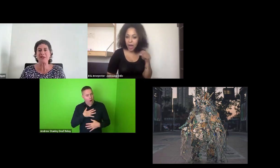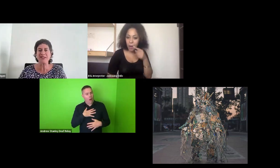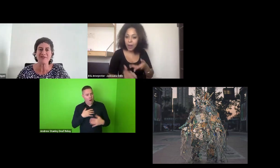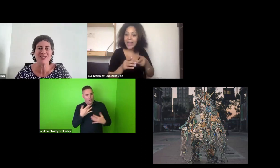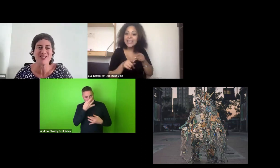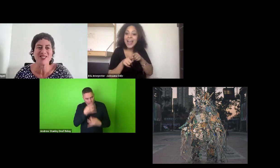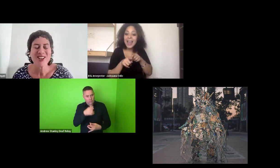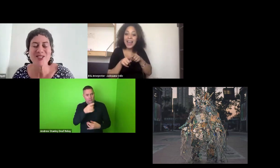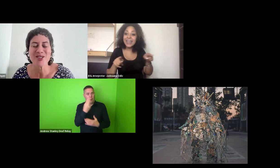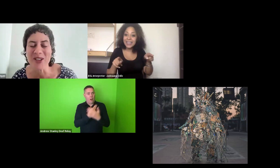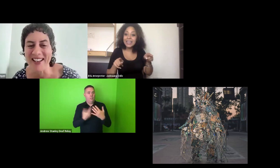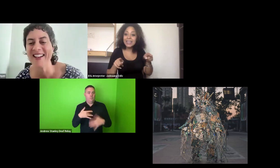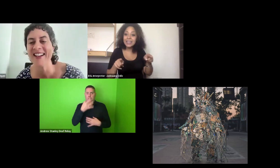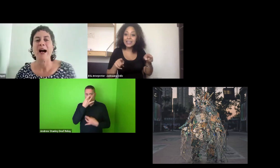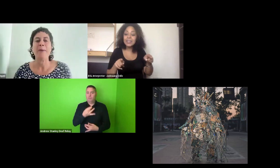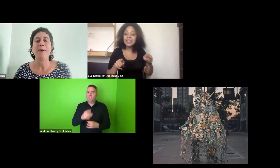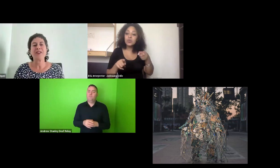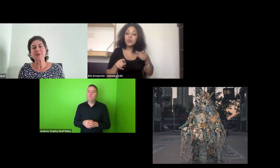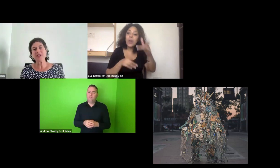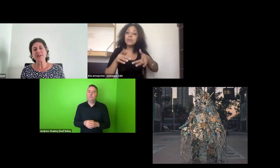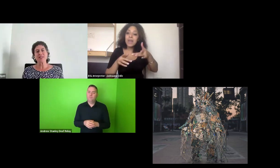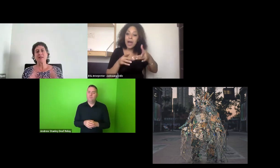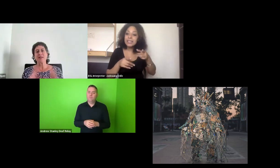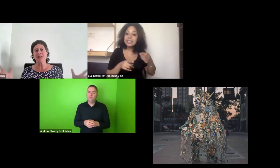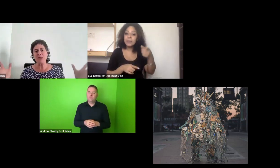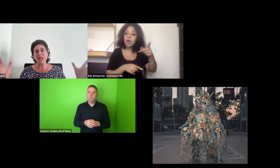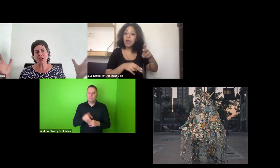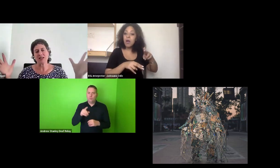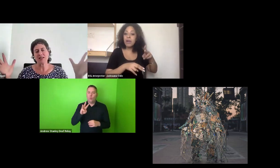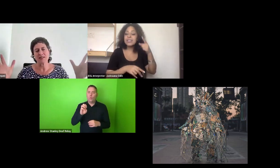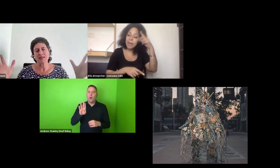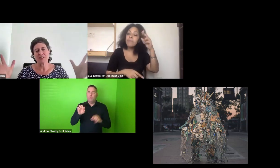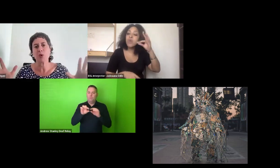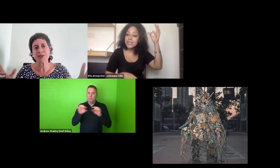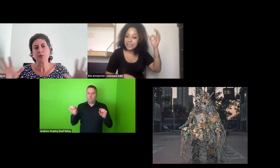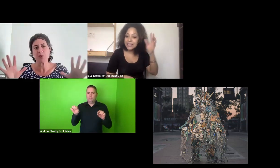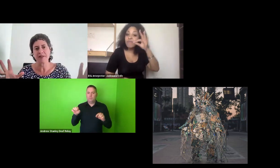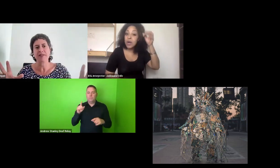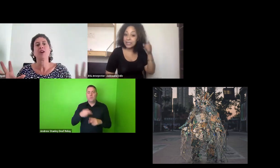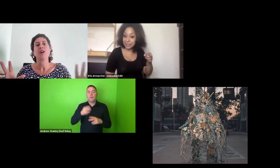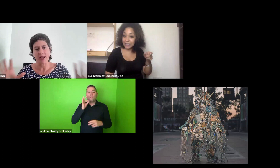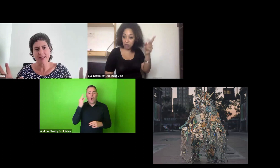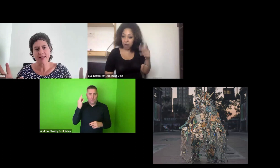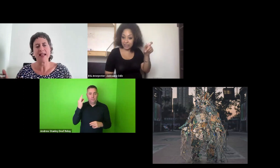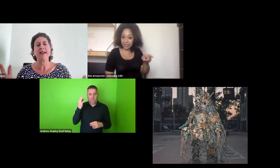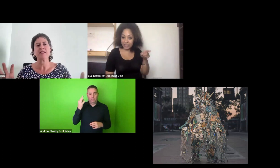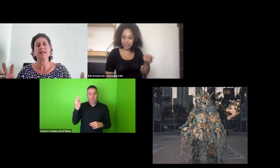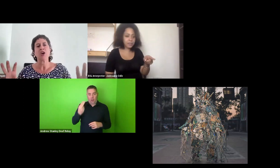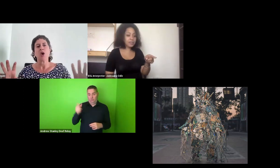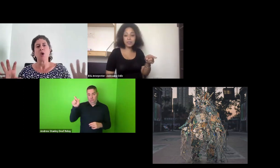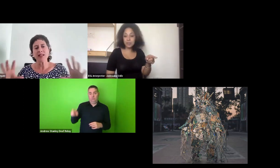into the chat once I'm finished talking. And Francois Knutzer is a multimedia artist who works with